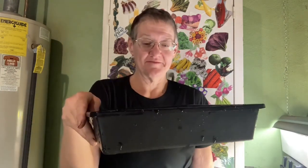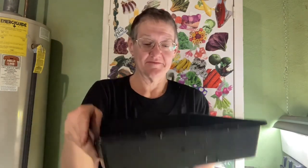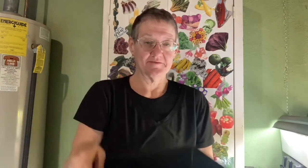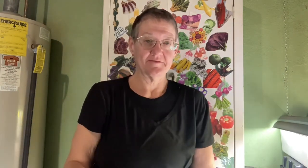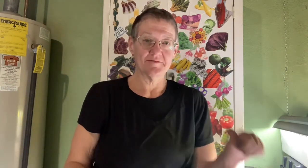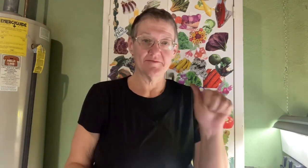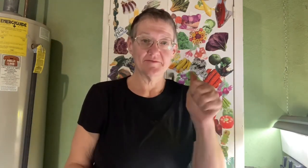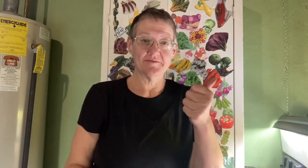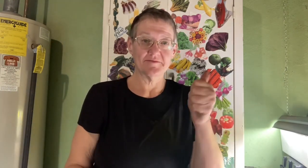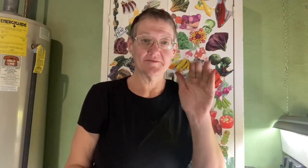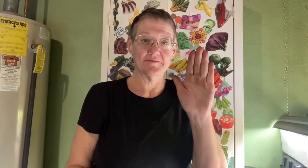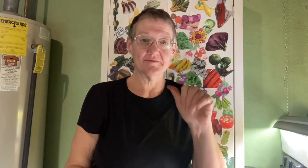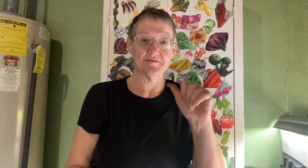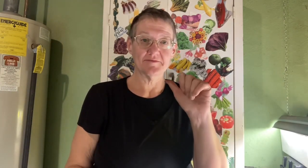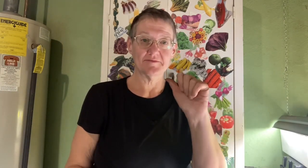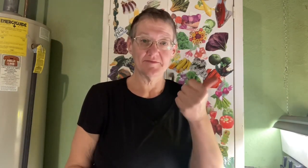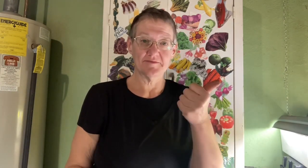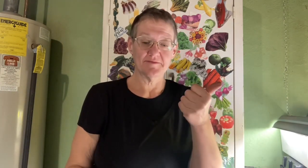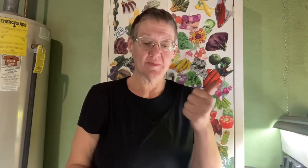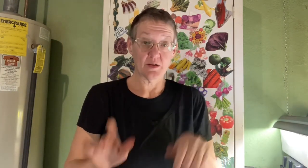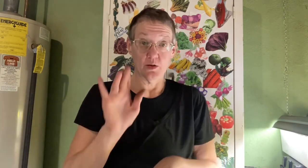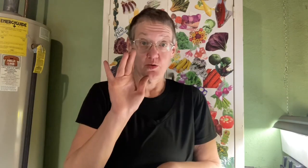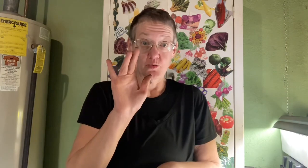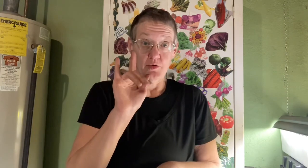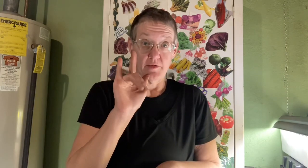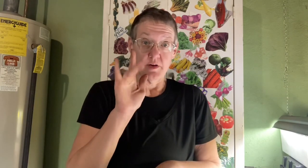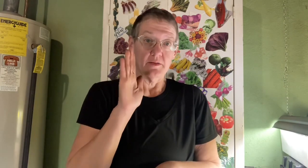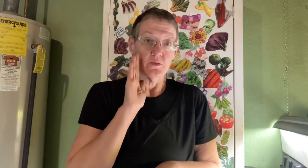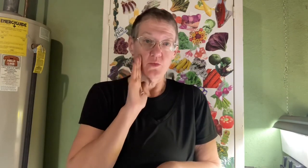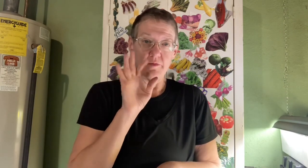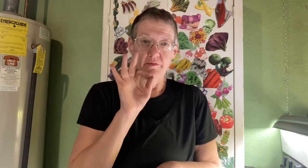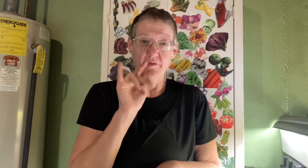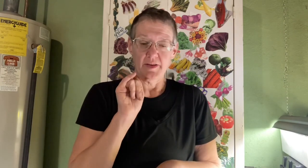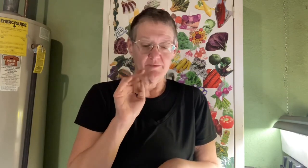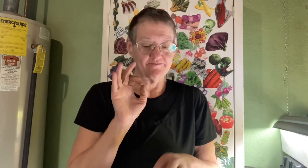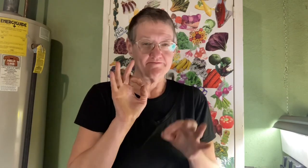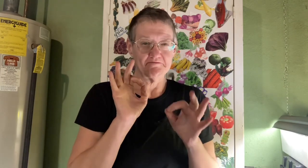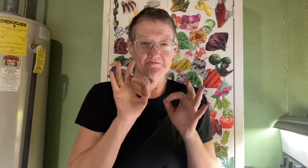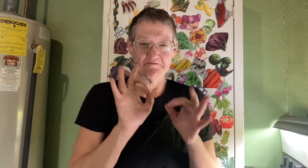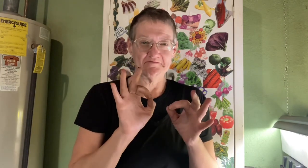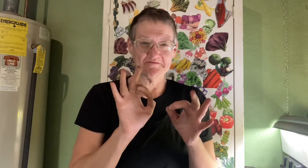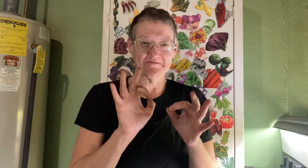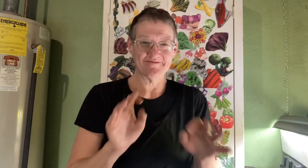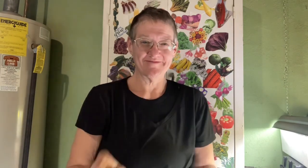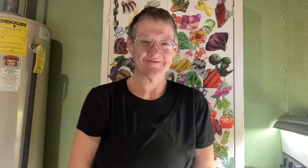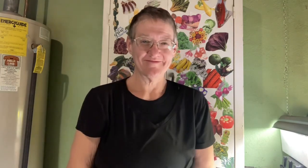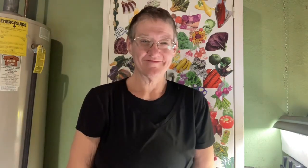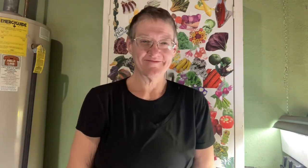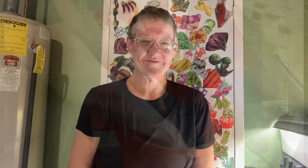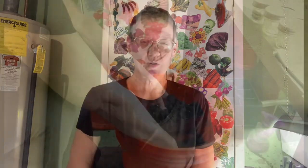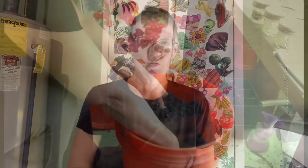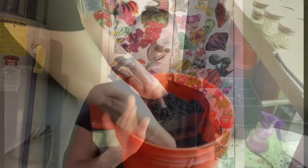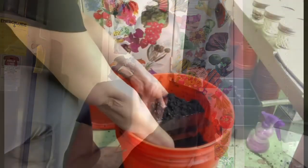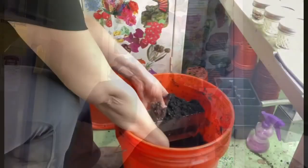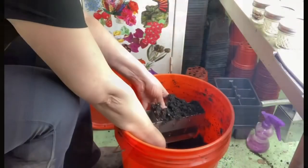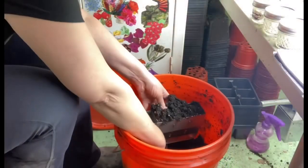and these 10 by 10 bootstrap farmer trays. So I can make 25 blocks fit in here.